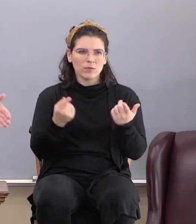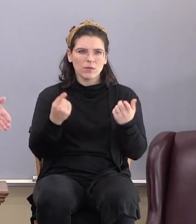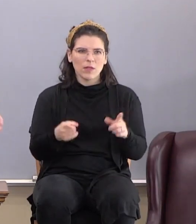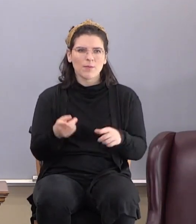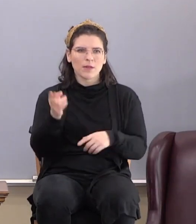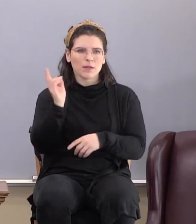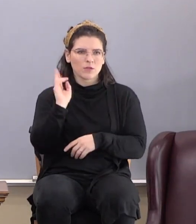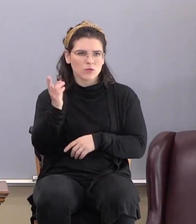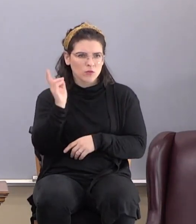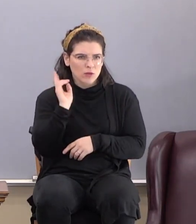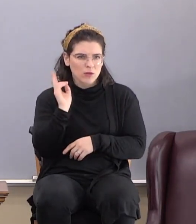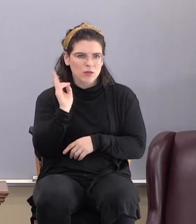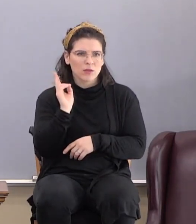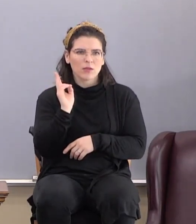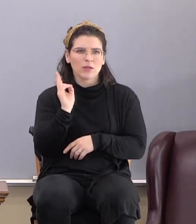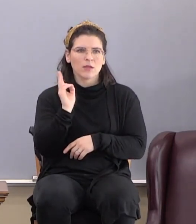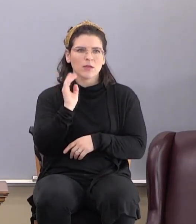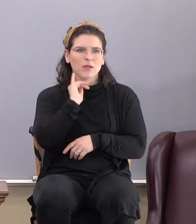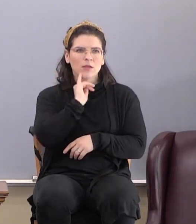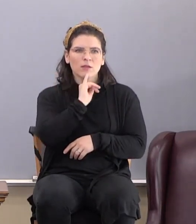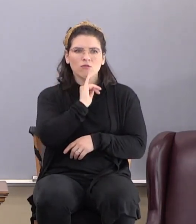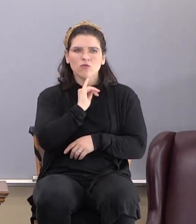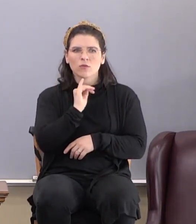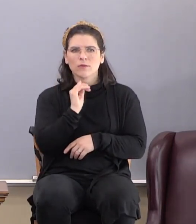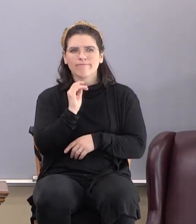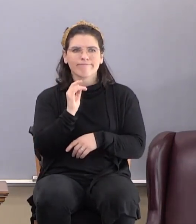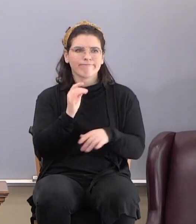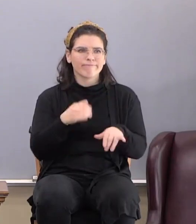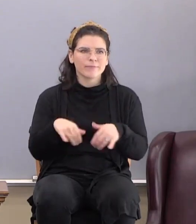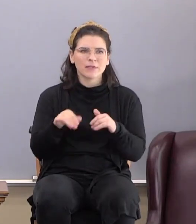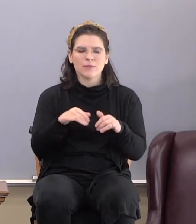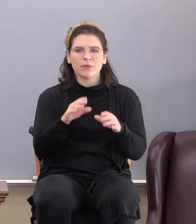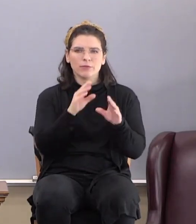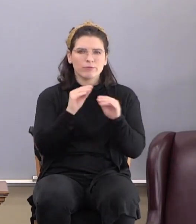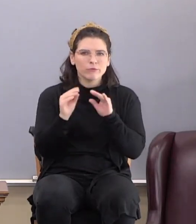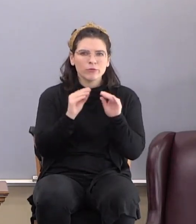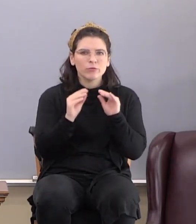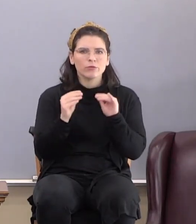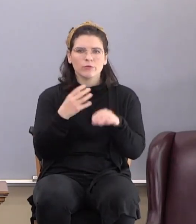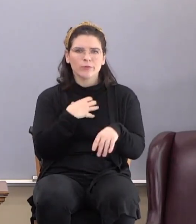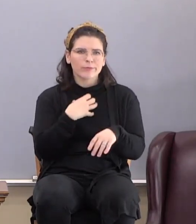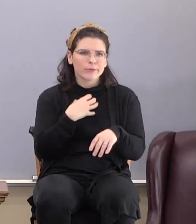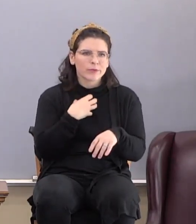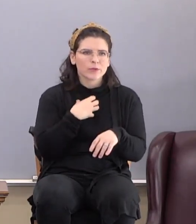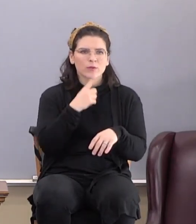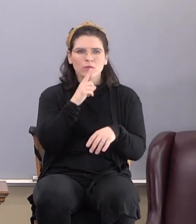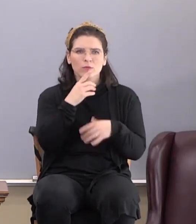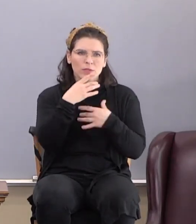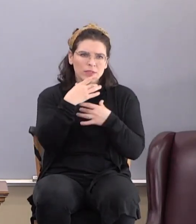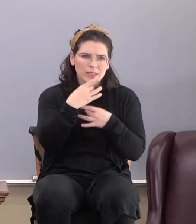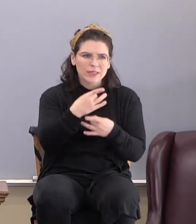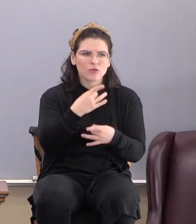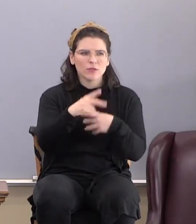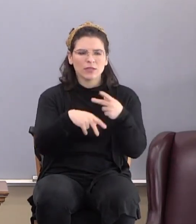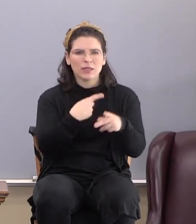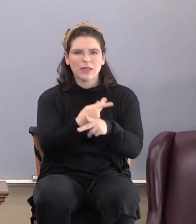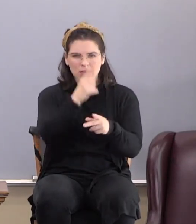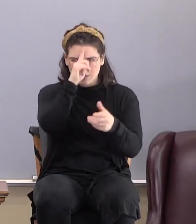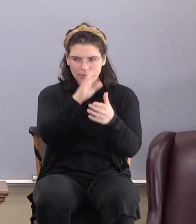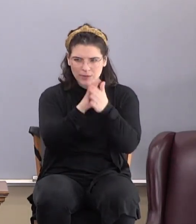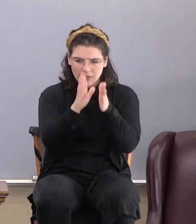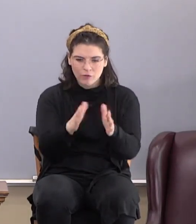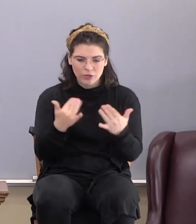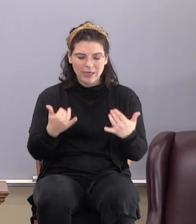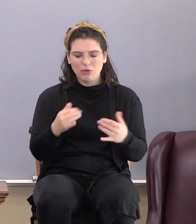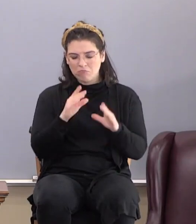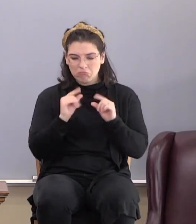historically, right? You know, Israel typically murmuring, complaining, which is an interesting type of a believer today who has the